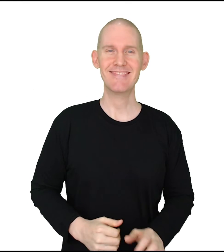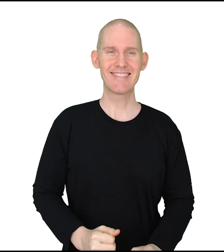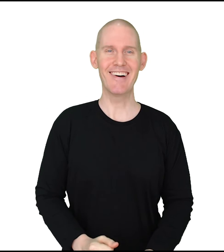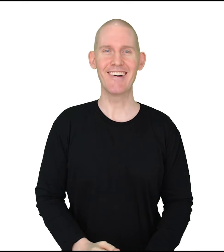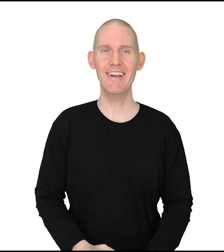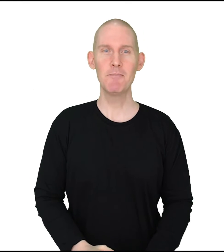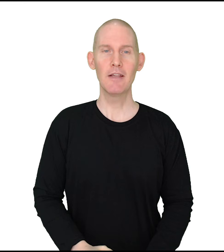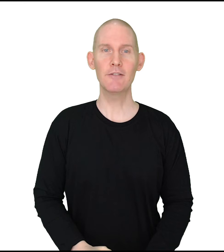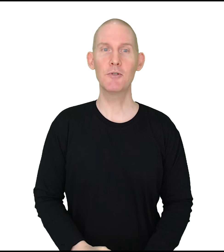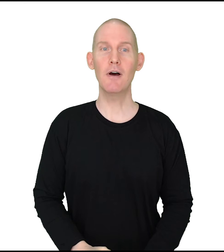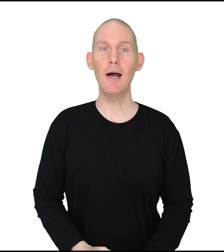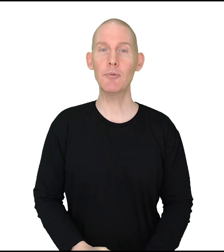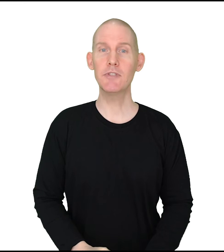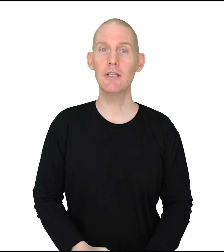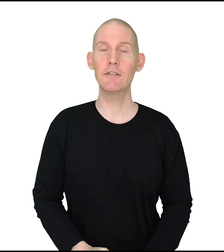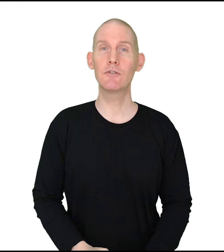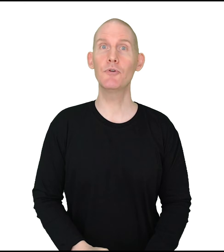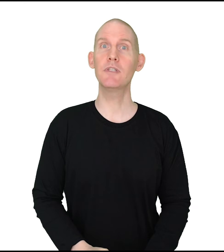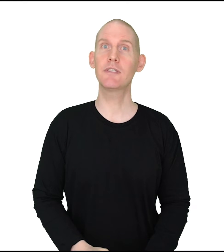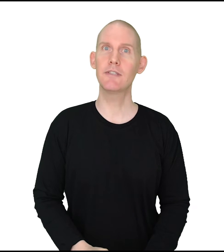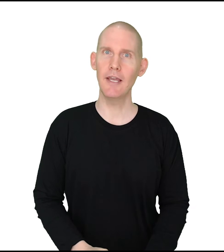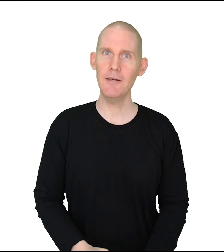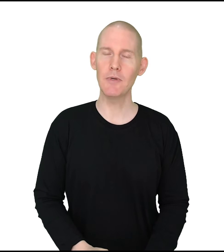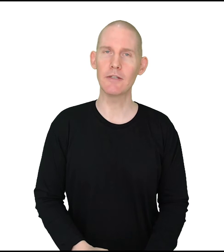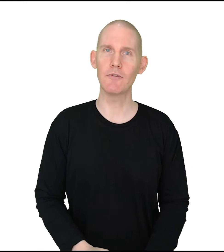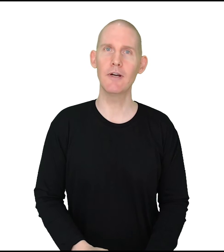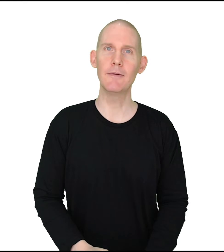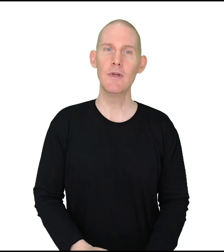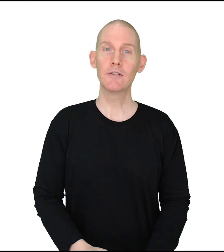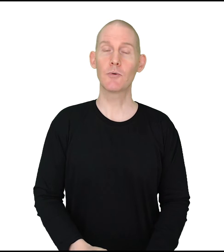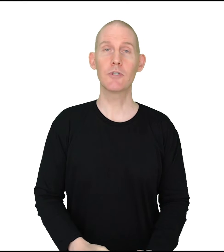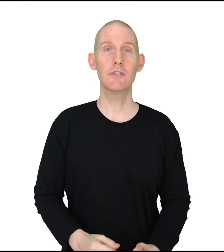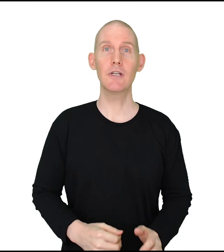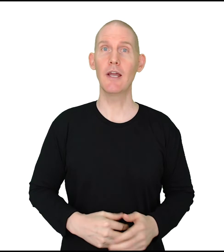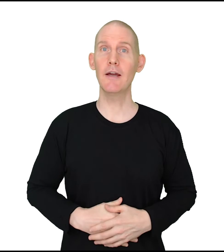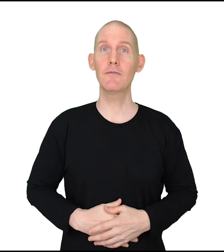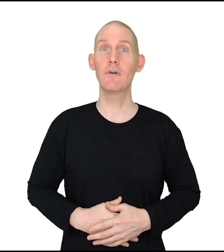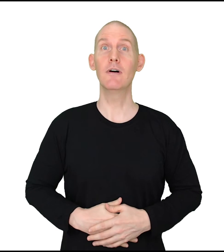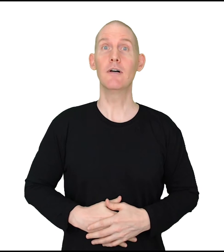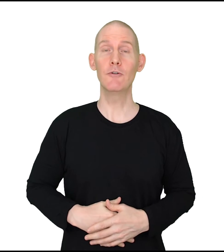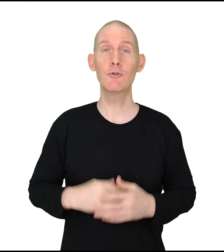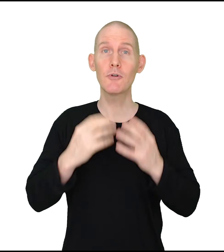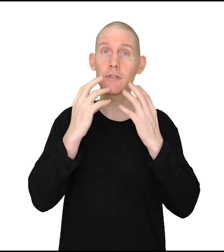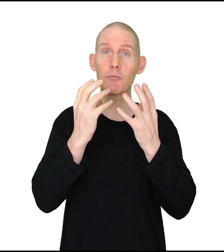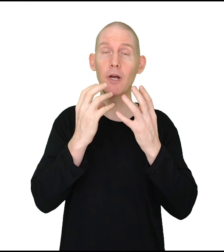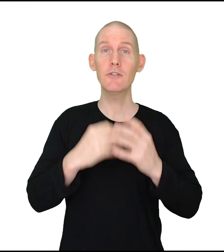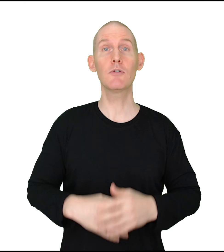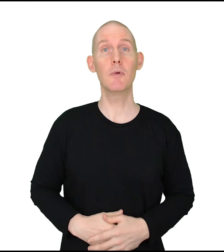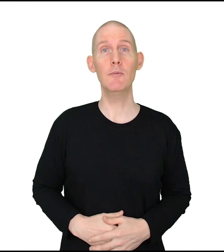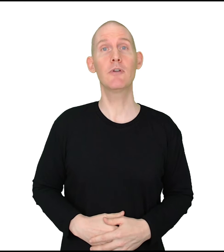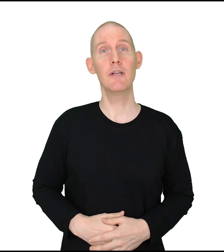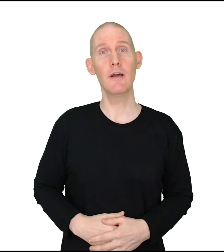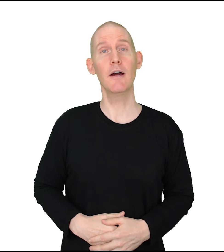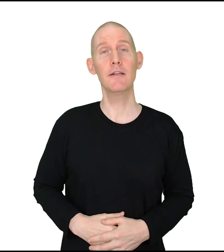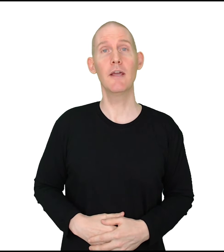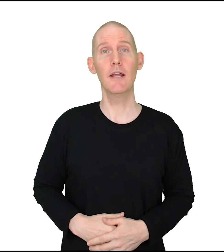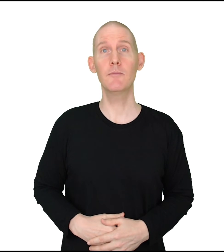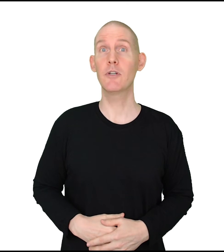All right, let's do the opposite. Let's do the statement, right? So we're just going to have a neutral expression, or maybe you can nod at the end, but you're not